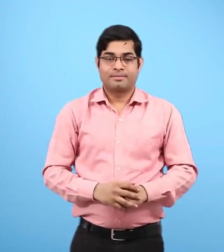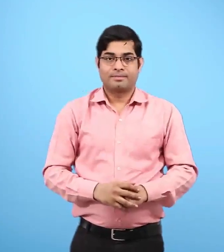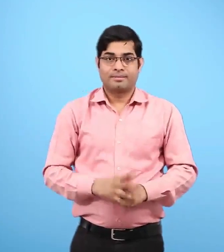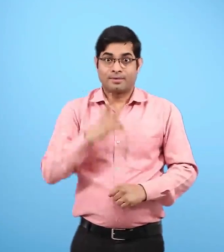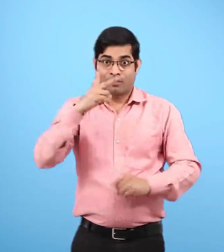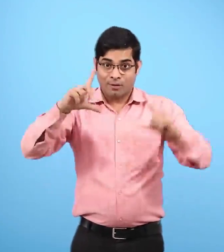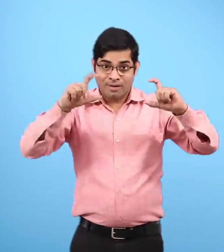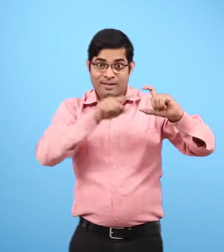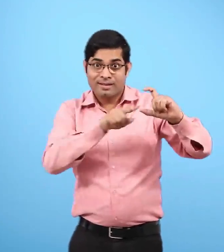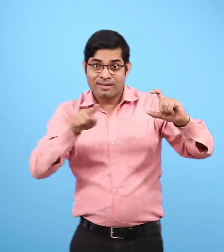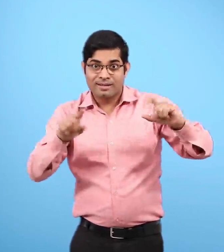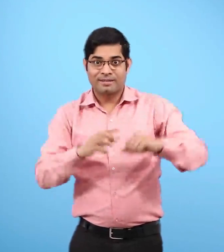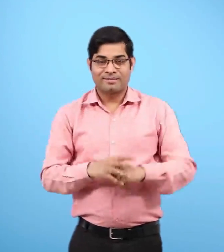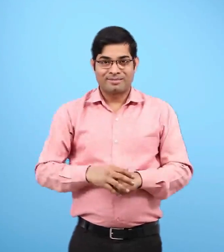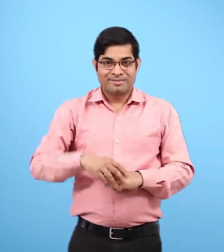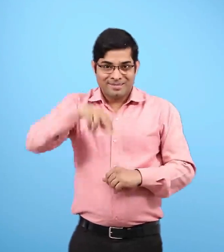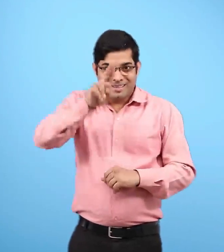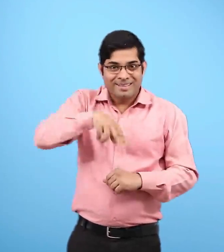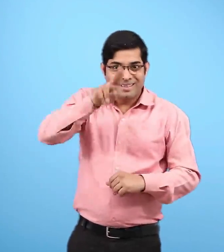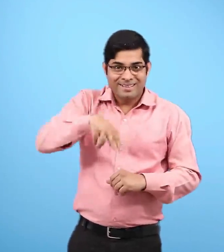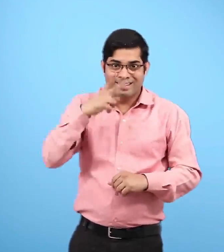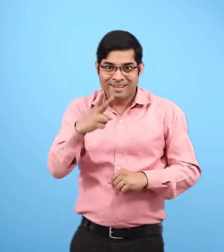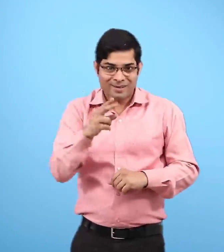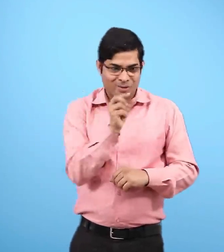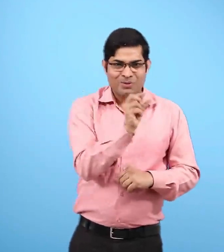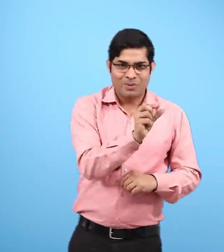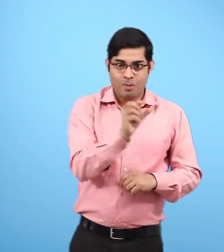Part 4 picture shows 3 brushes.